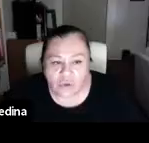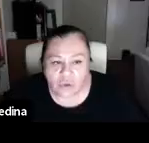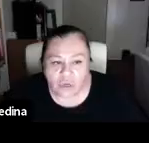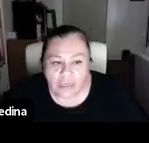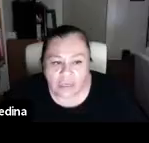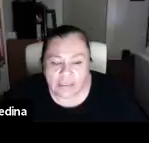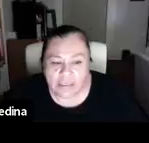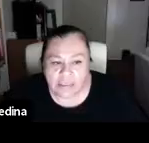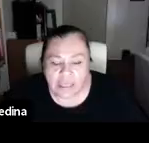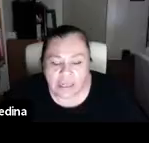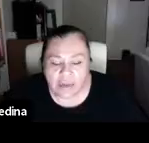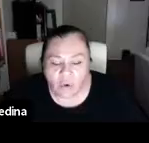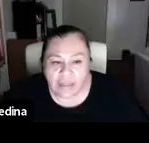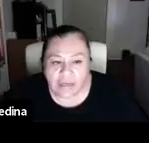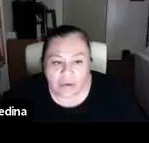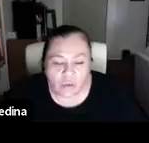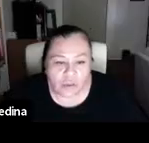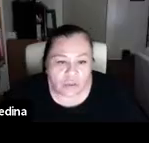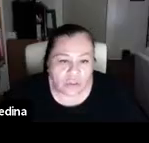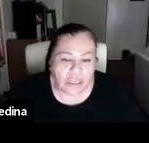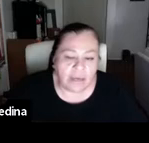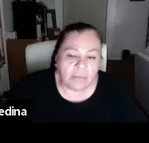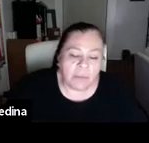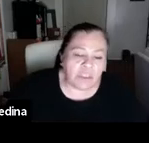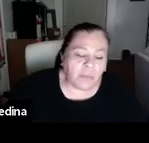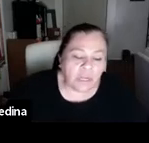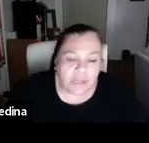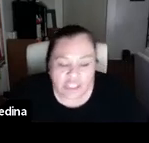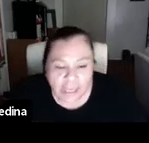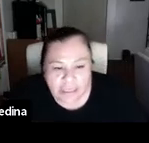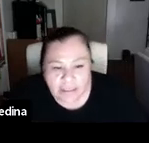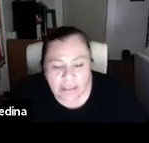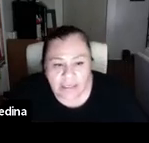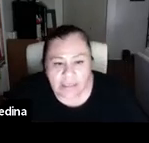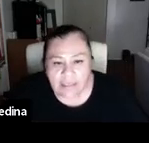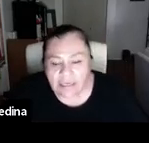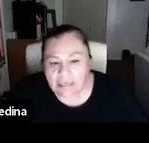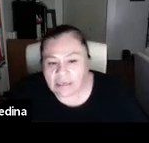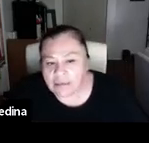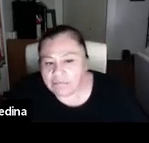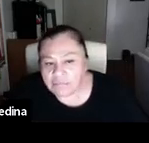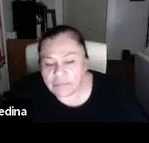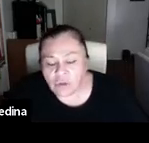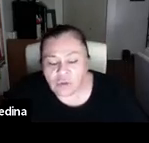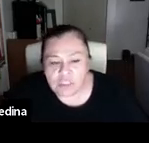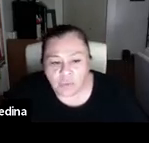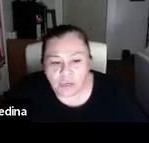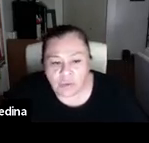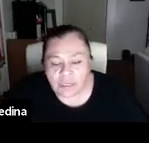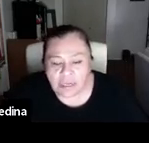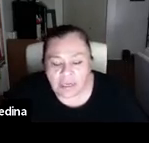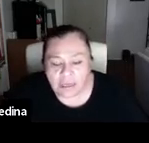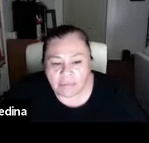Esta es la hoja de recursos que vamos a poner en el chat y donde ustedes